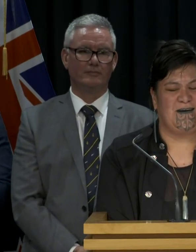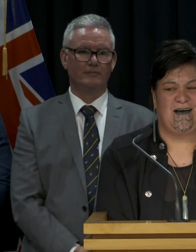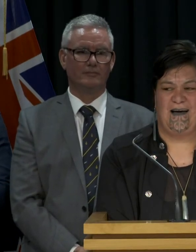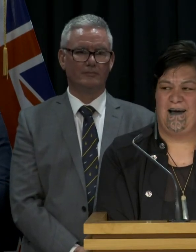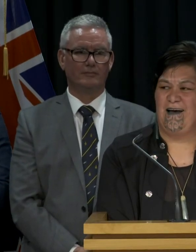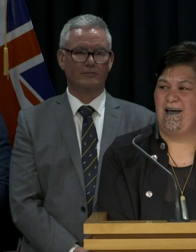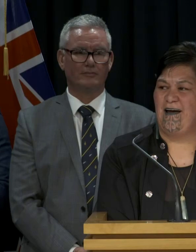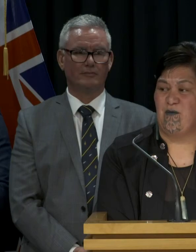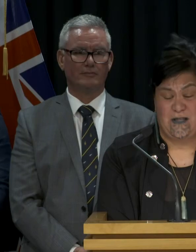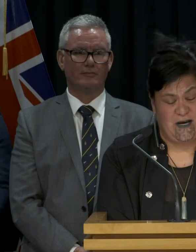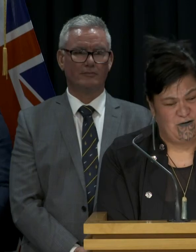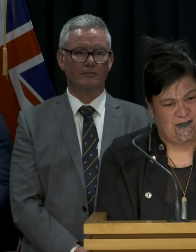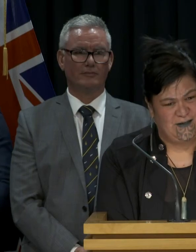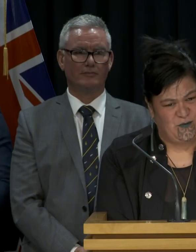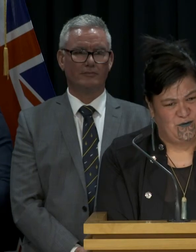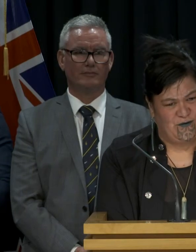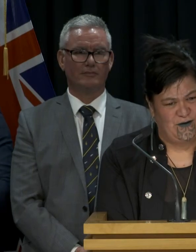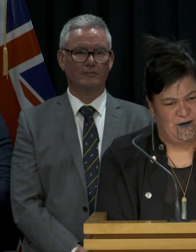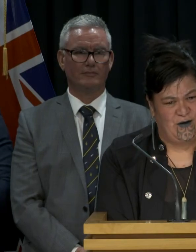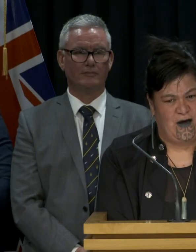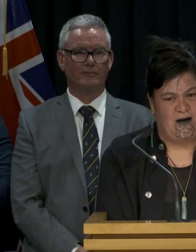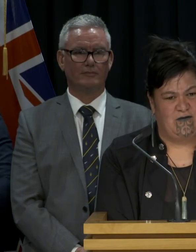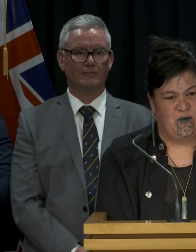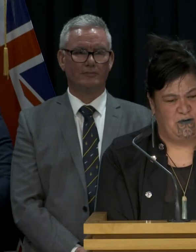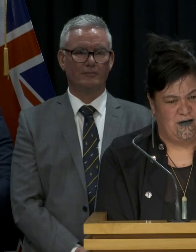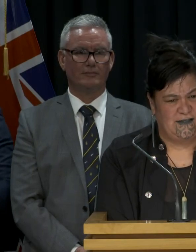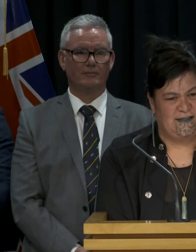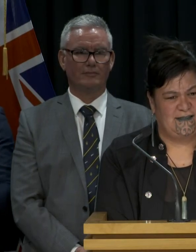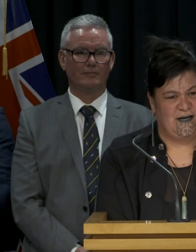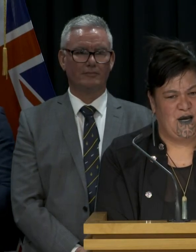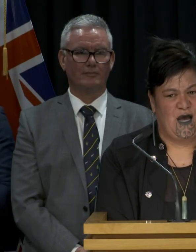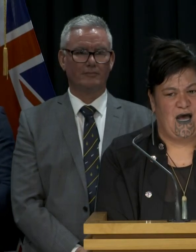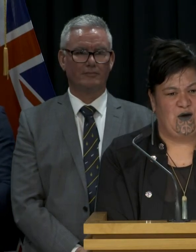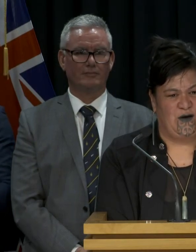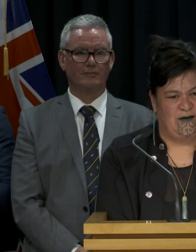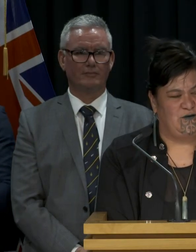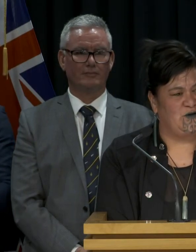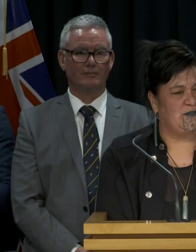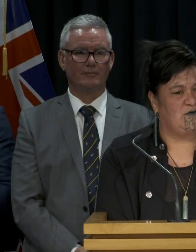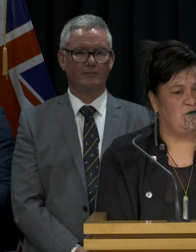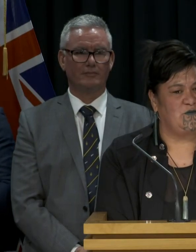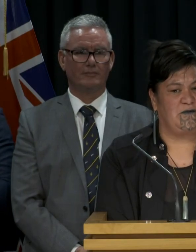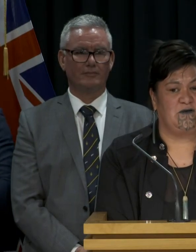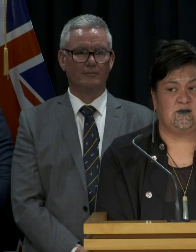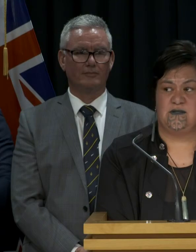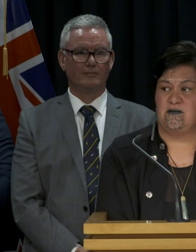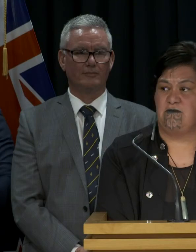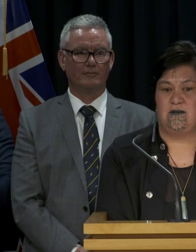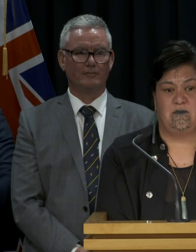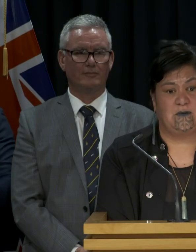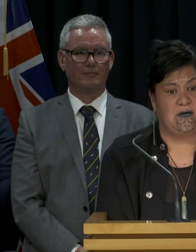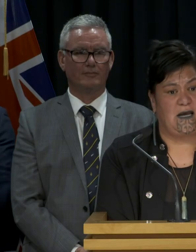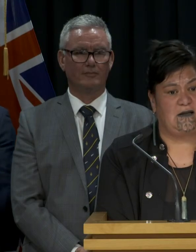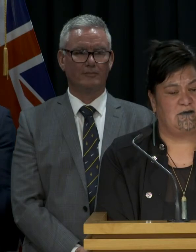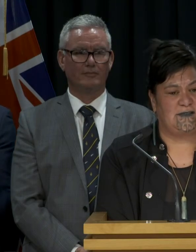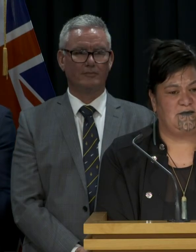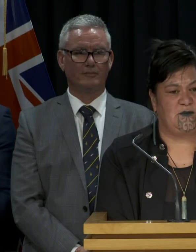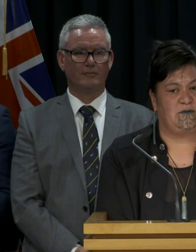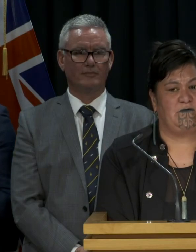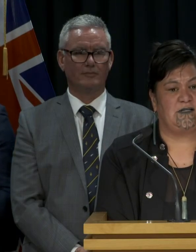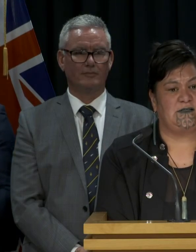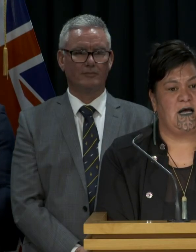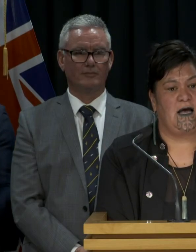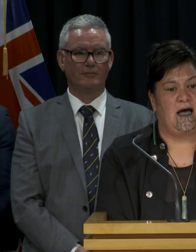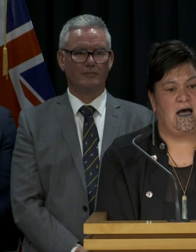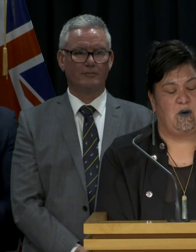table. I'm inheriting the portfolio from a predecessor who had views, and I'll form my views once I read the BIM and receive